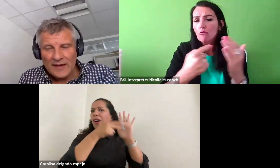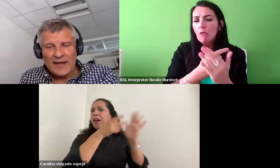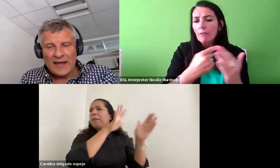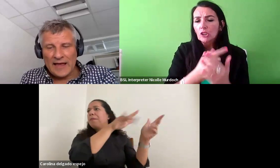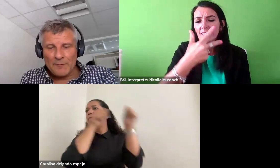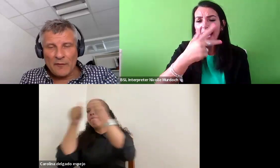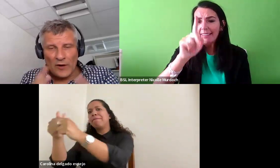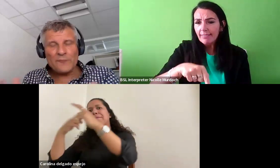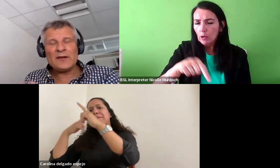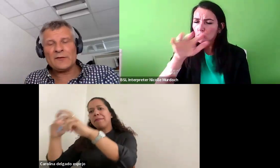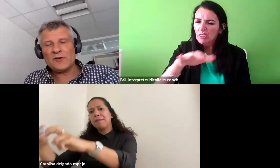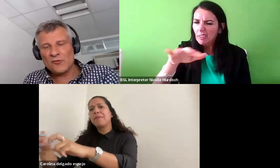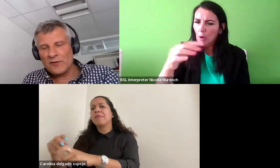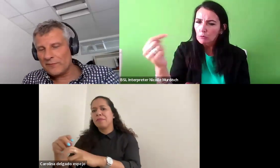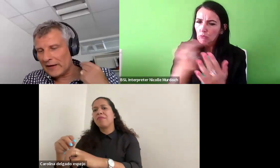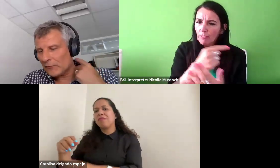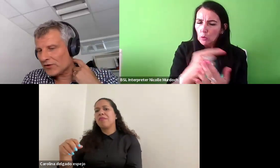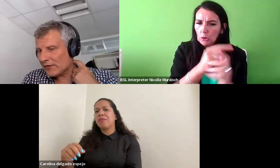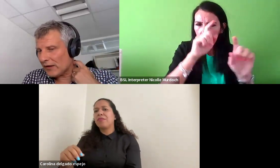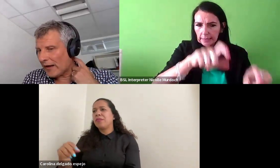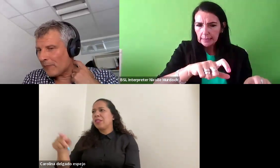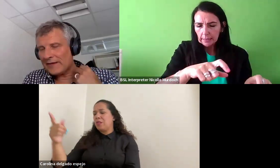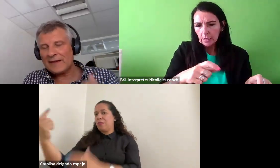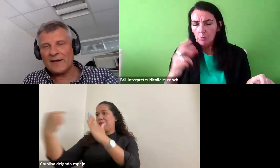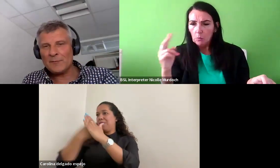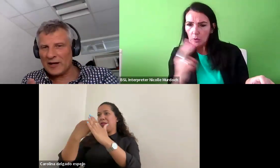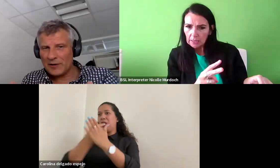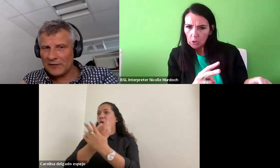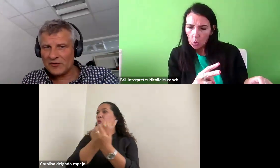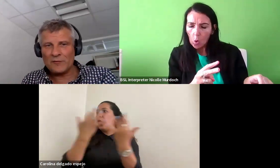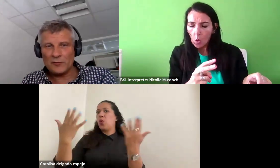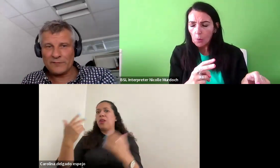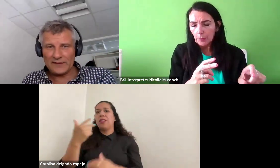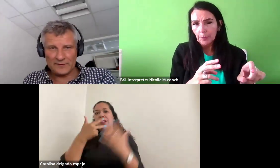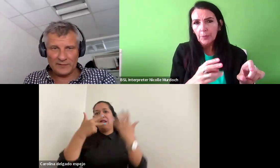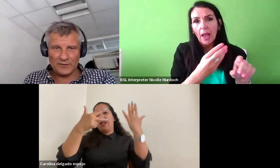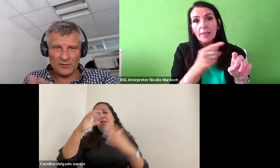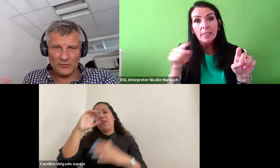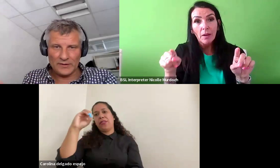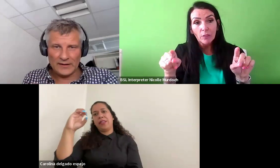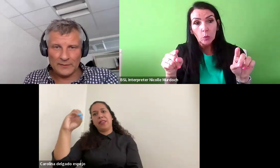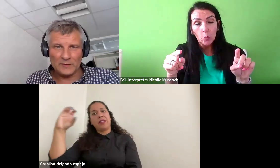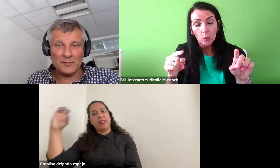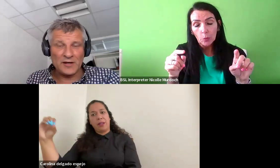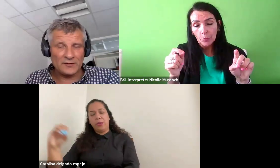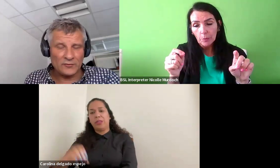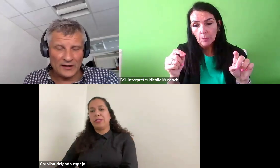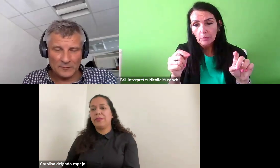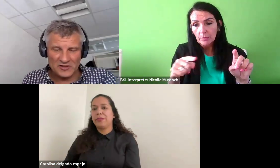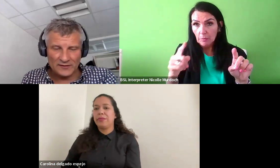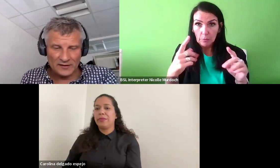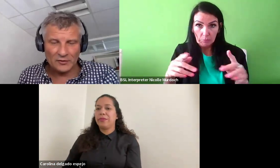refugees. One thing that we saw, in fact, was that at that time, and I believe some of you, in fact, are even on, in the